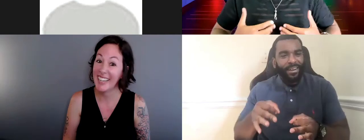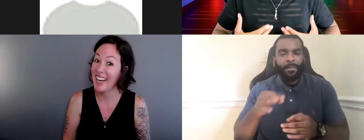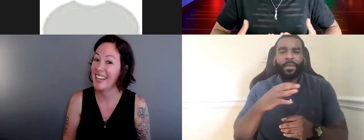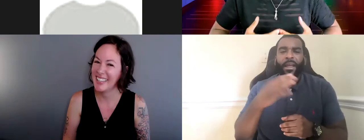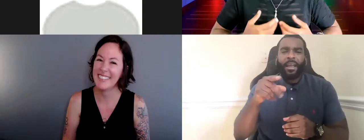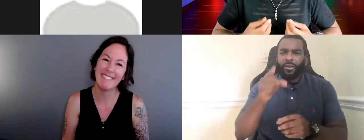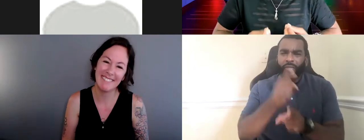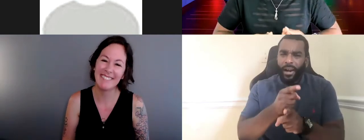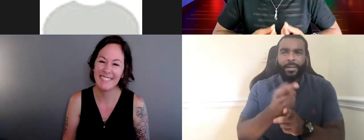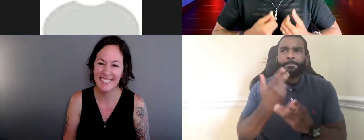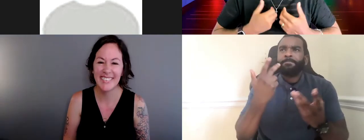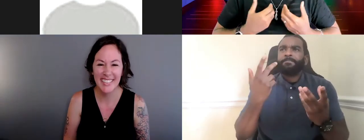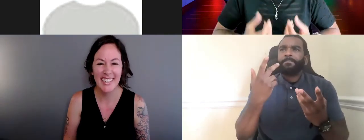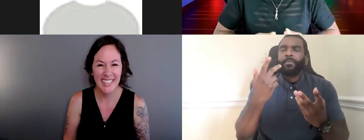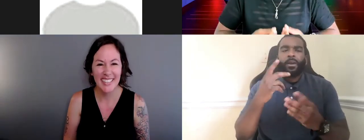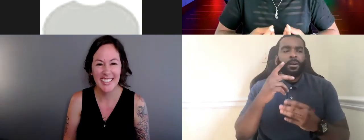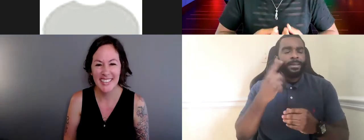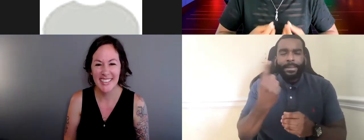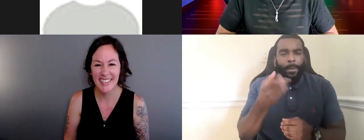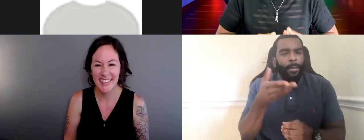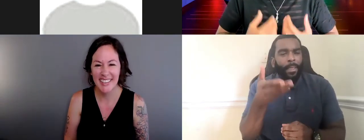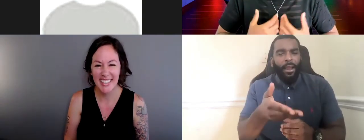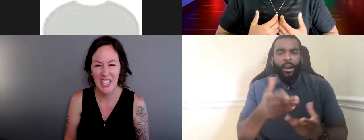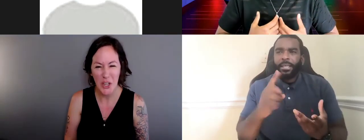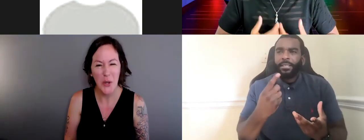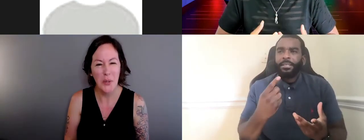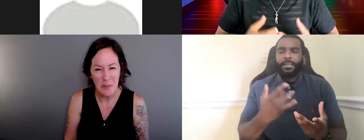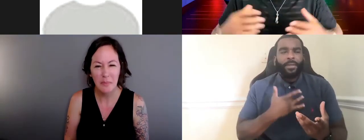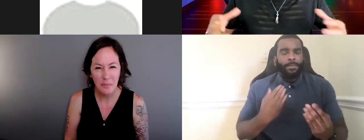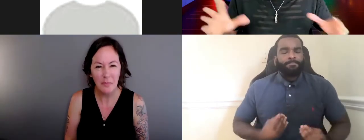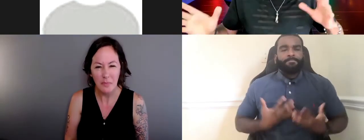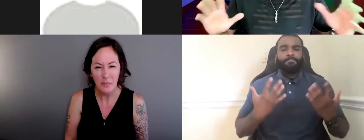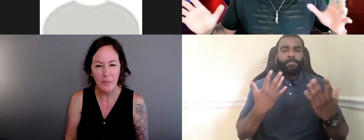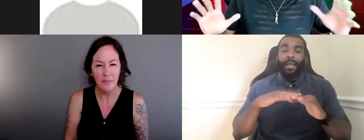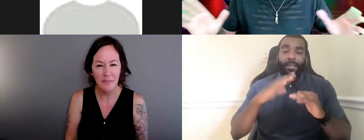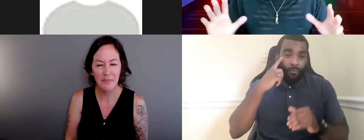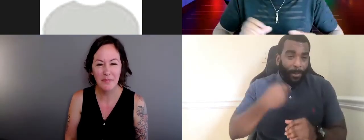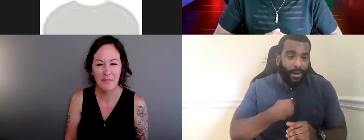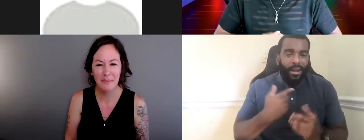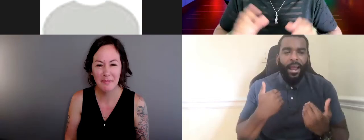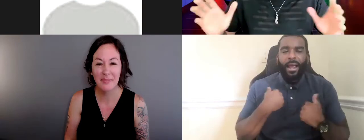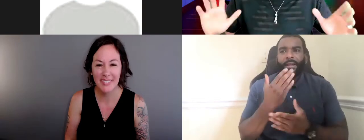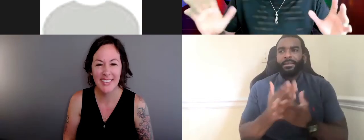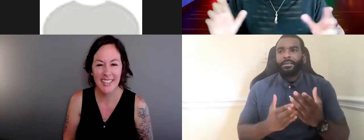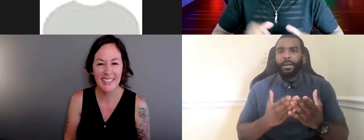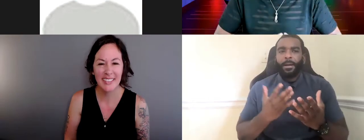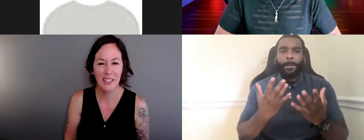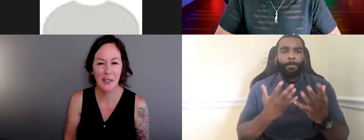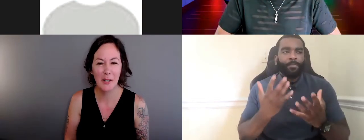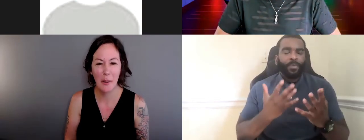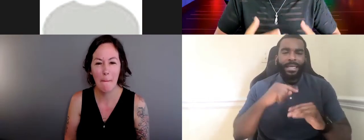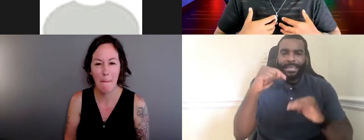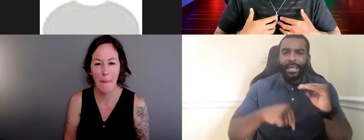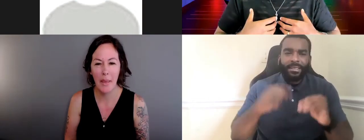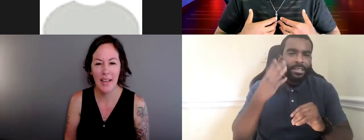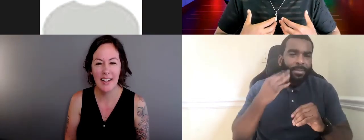absolutely right. There's something, it just fills you. For me, at least, I had some, intense